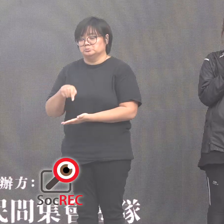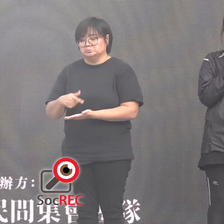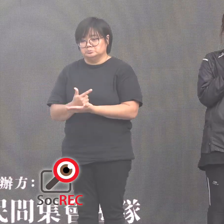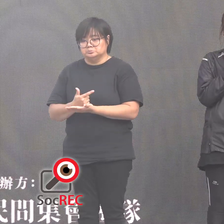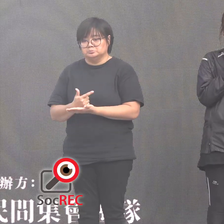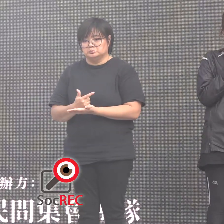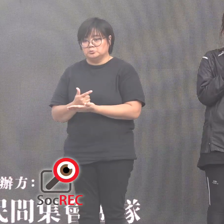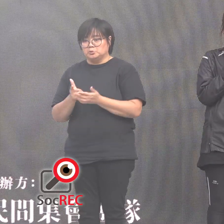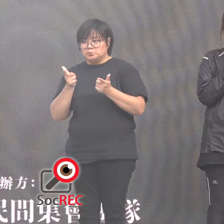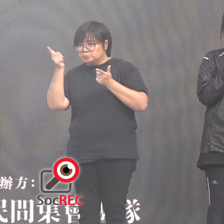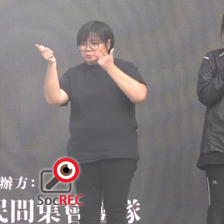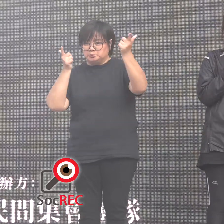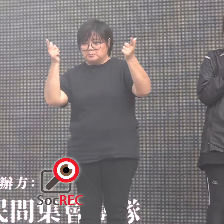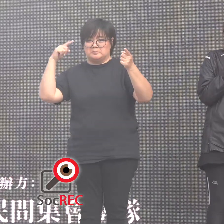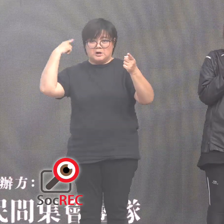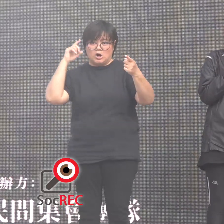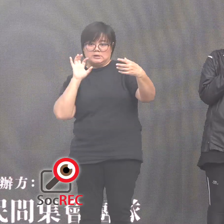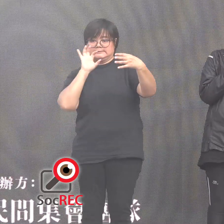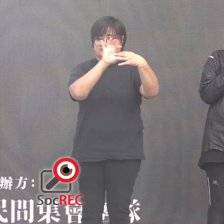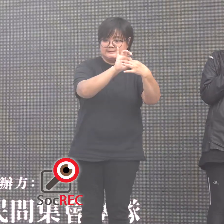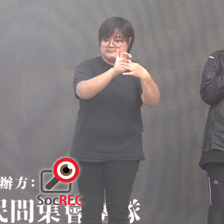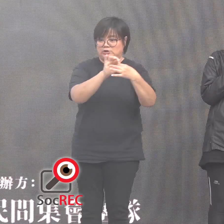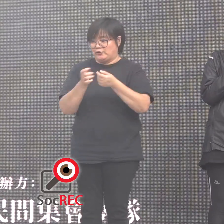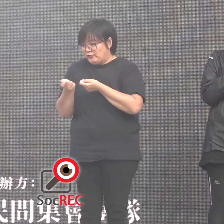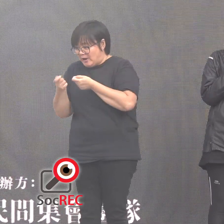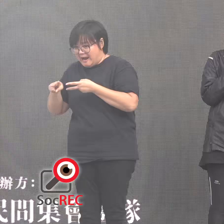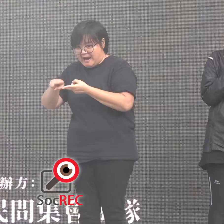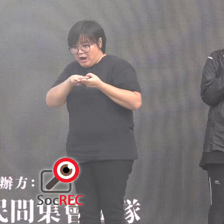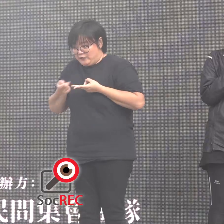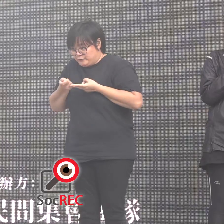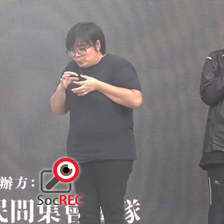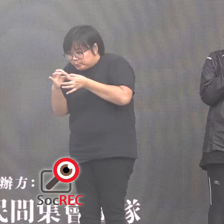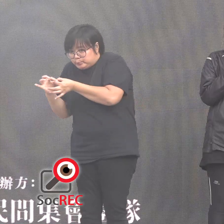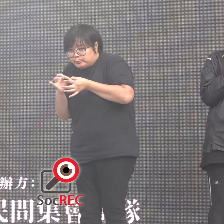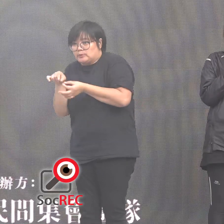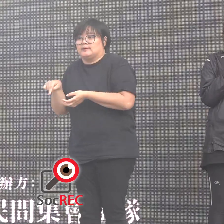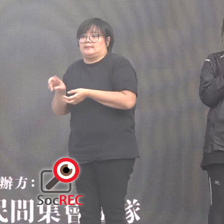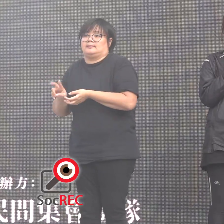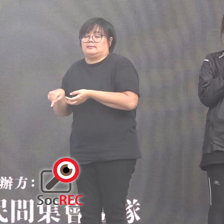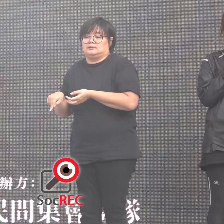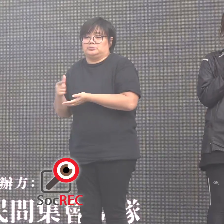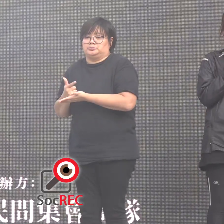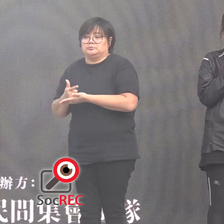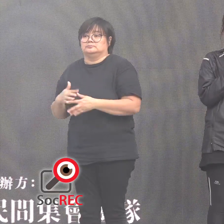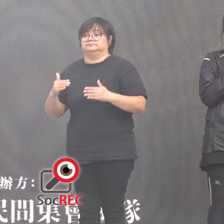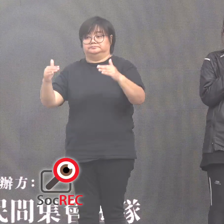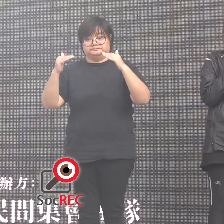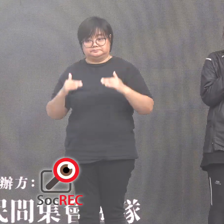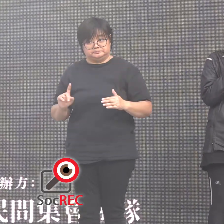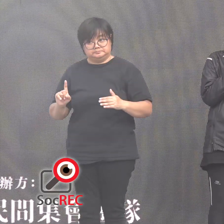as well. So coming up as the third section of our assembly, we will take a closer look at